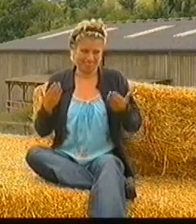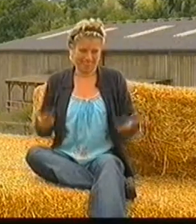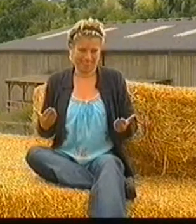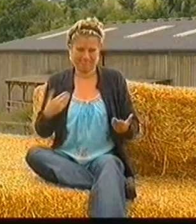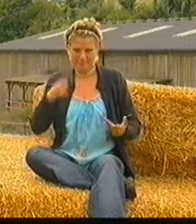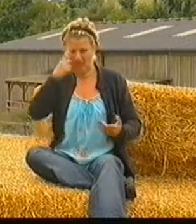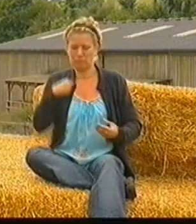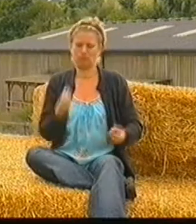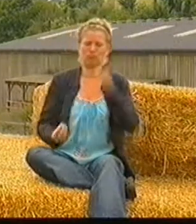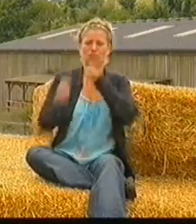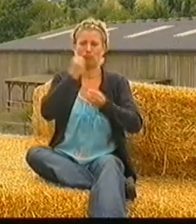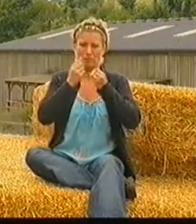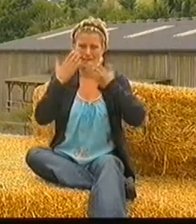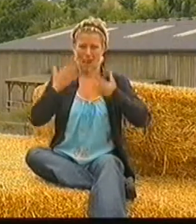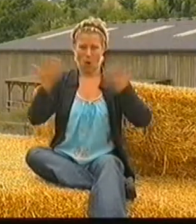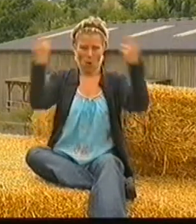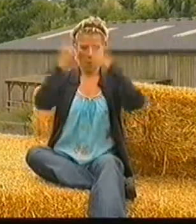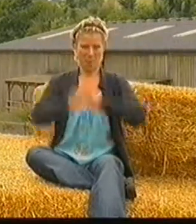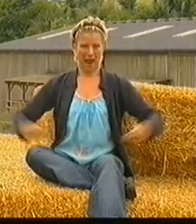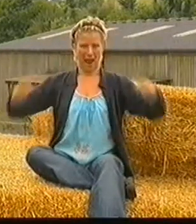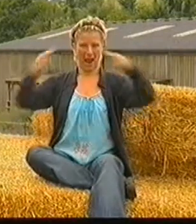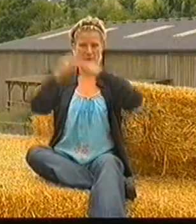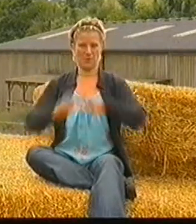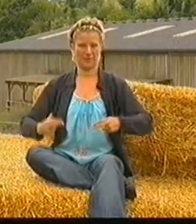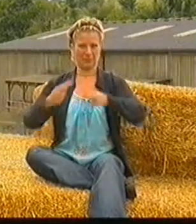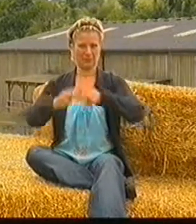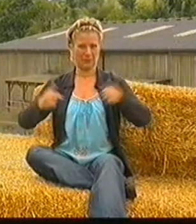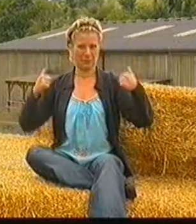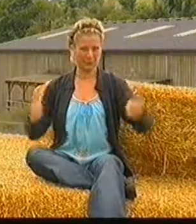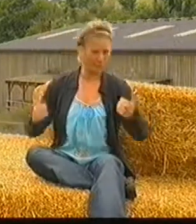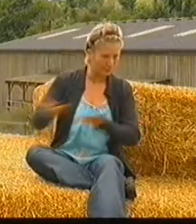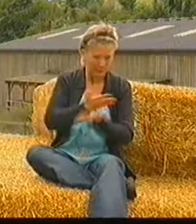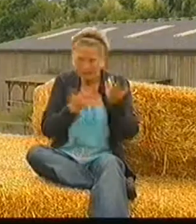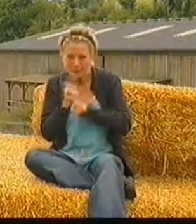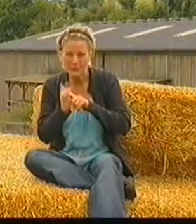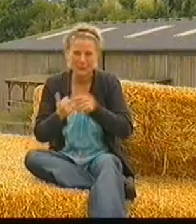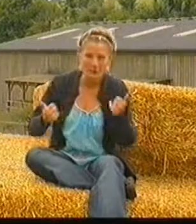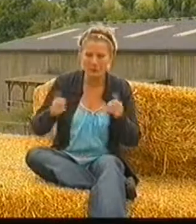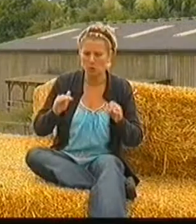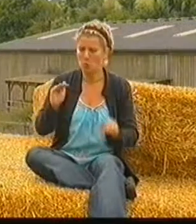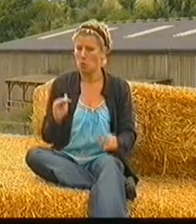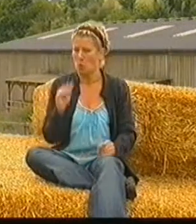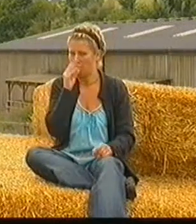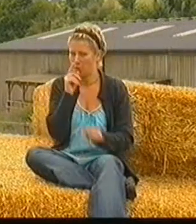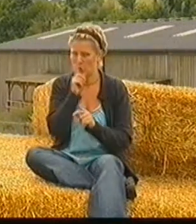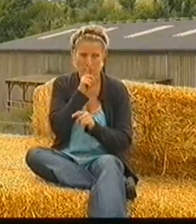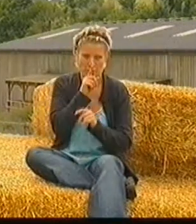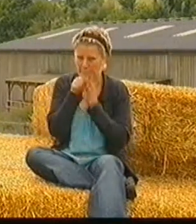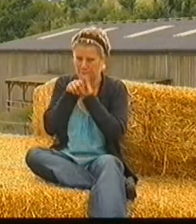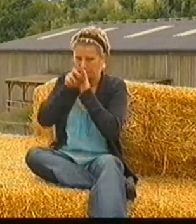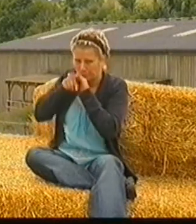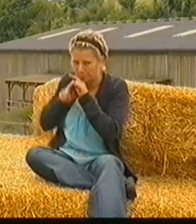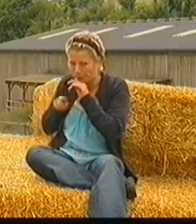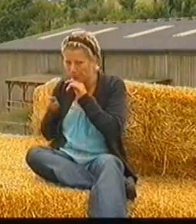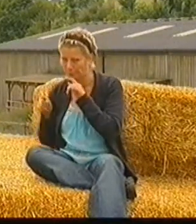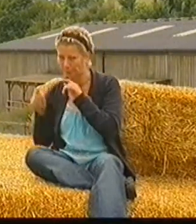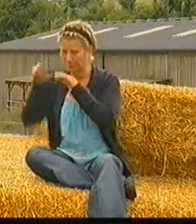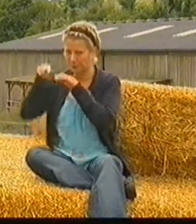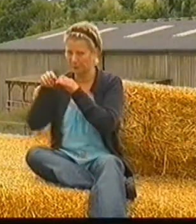itself. This will make the feast into a banquet." While they were talking, the smallest fox had sneaked a